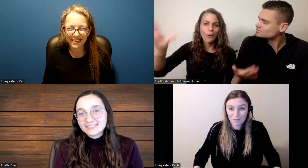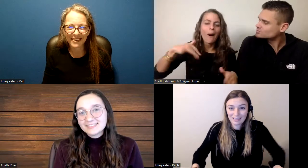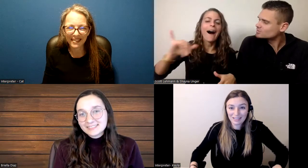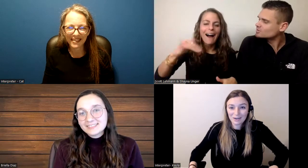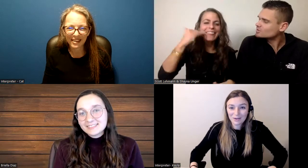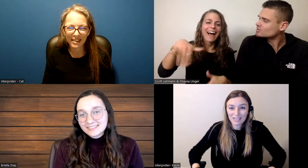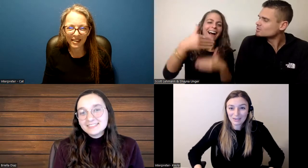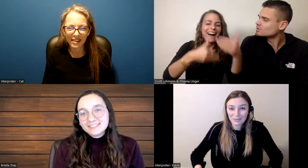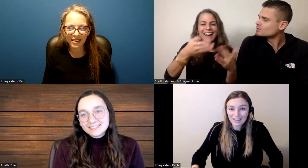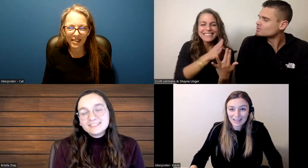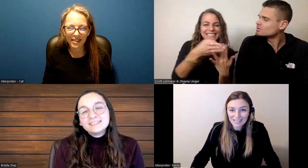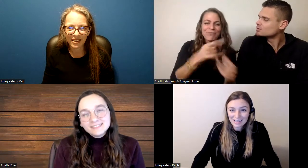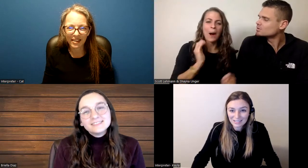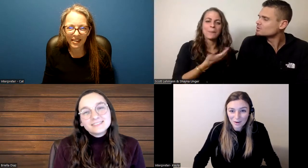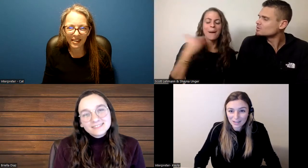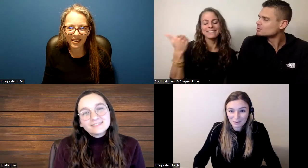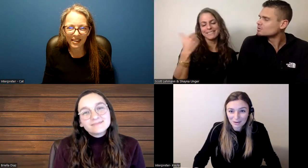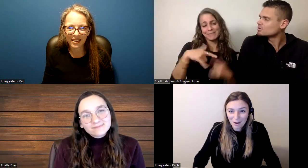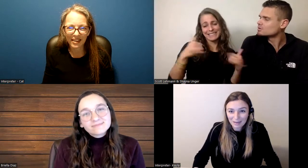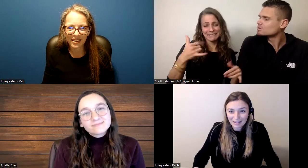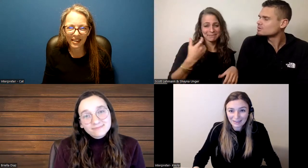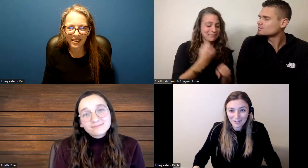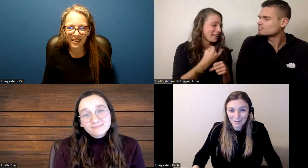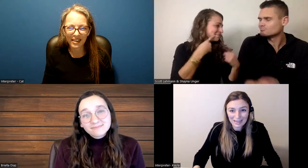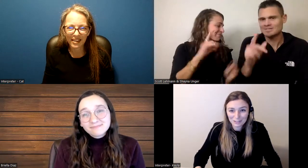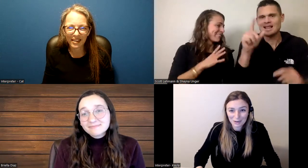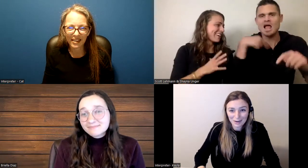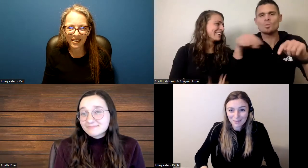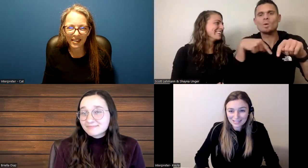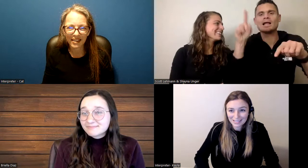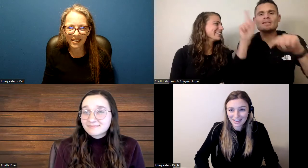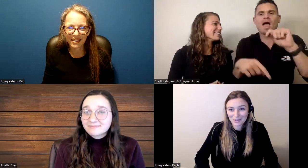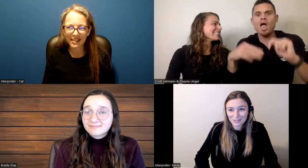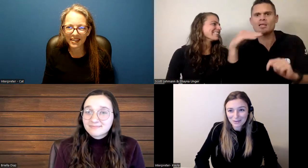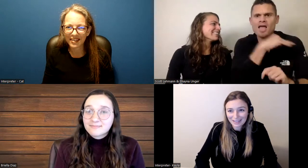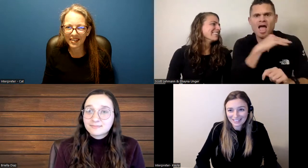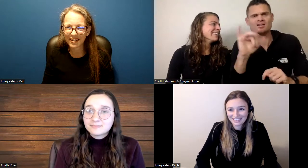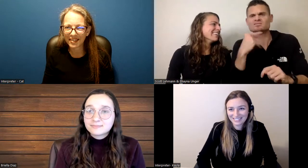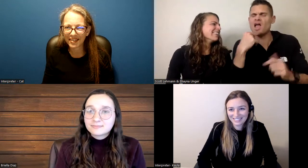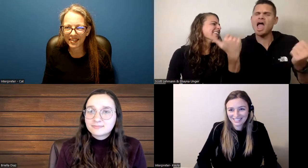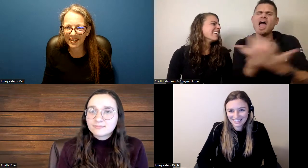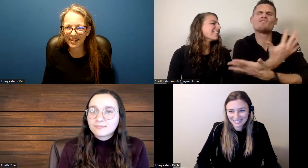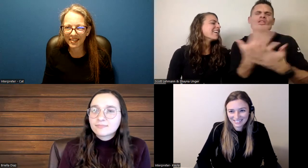you know, basically didn't realize it. And so as we were going, you know, we kind of just tried our best and kind of worked through it.